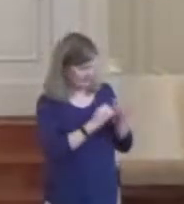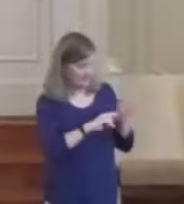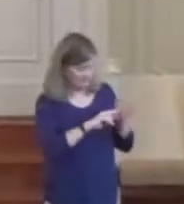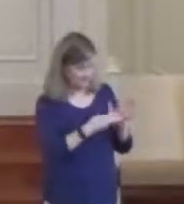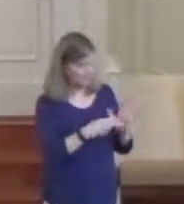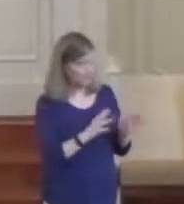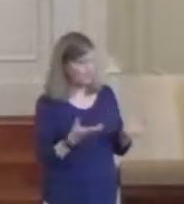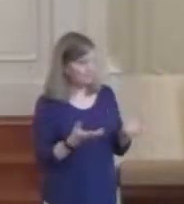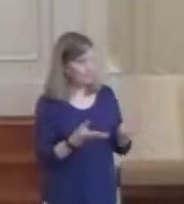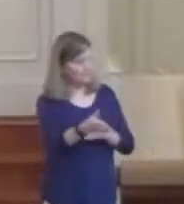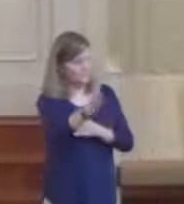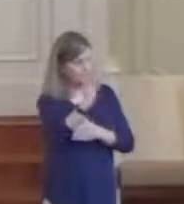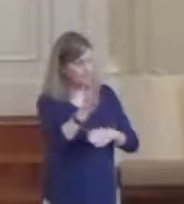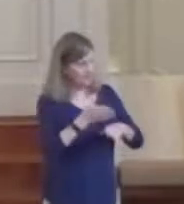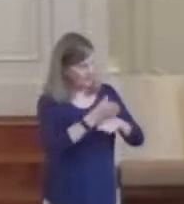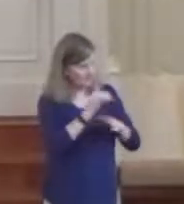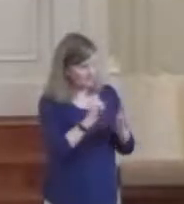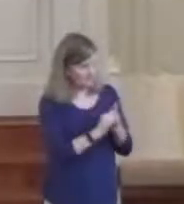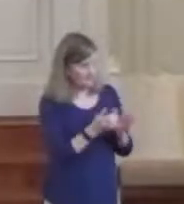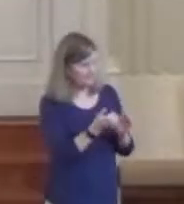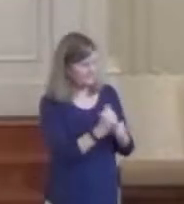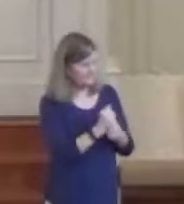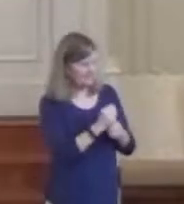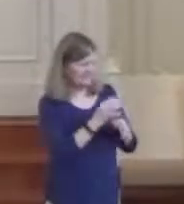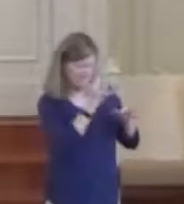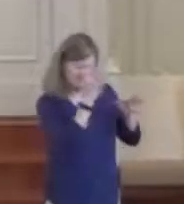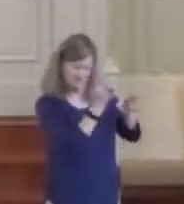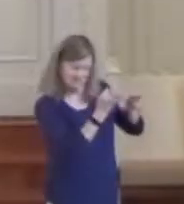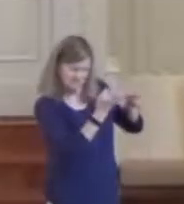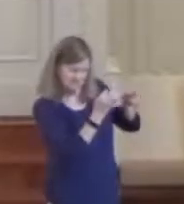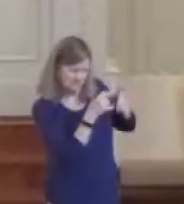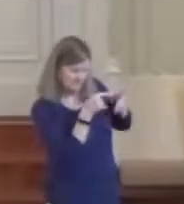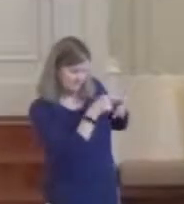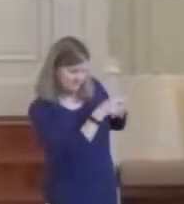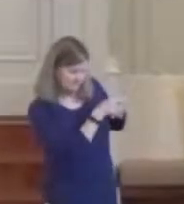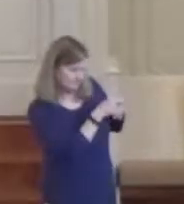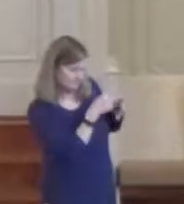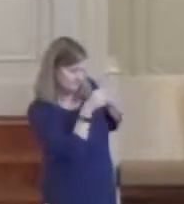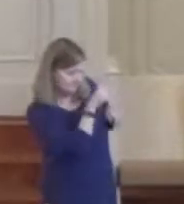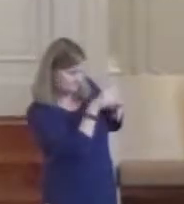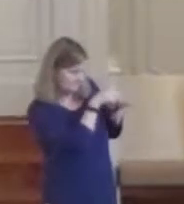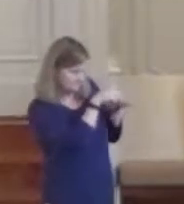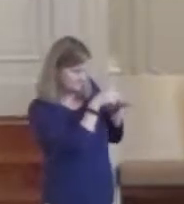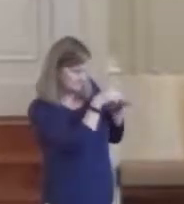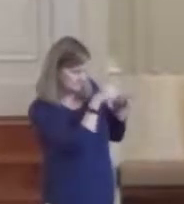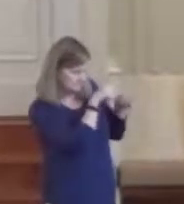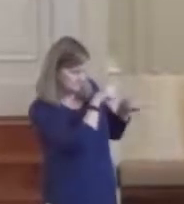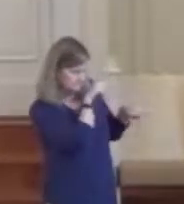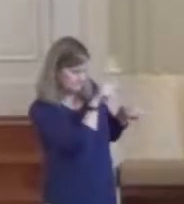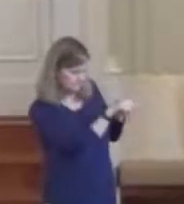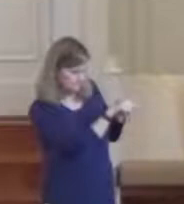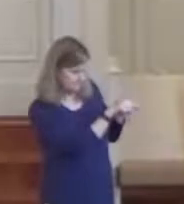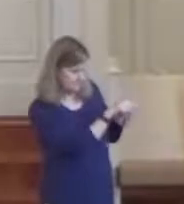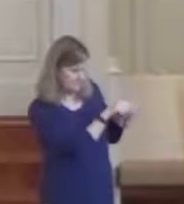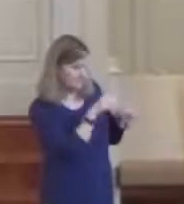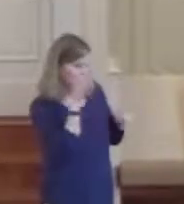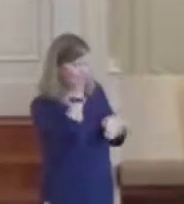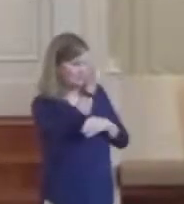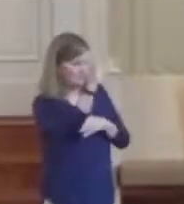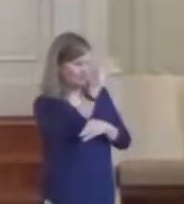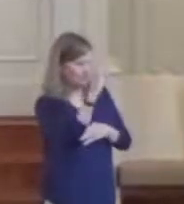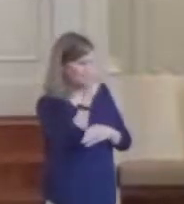intentional. God, after that, makes a distinction between the essence of God and all of the chaos by speaking